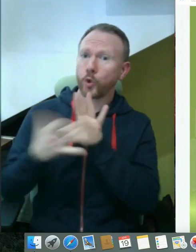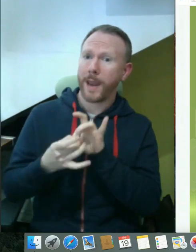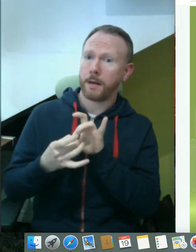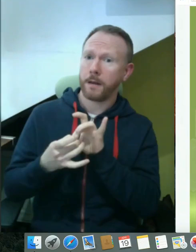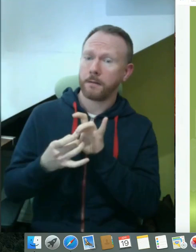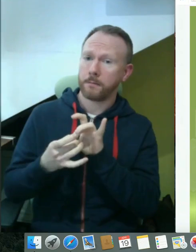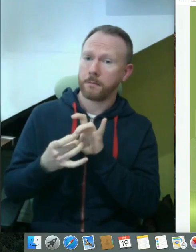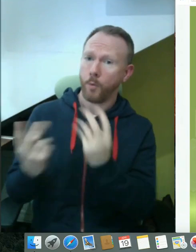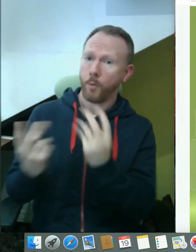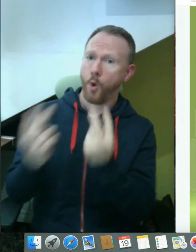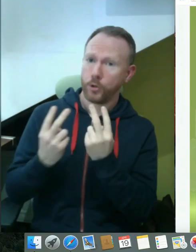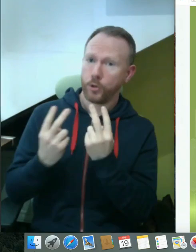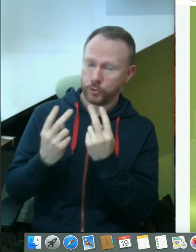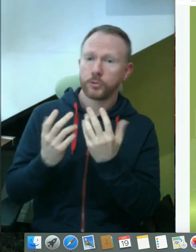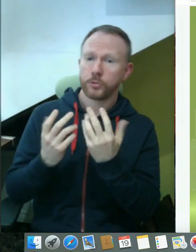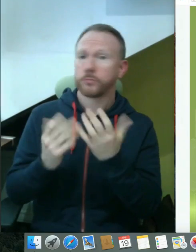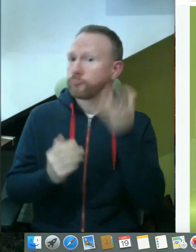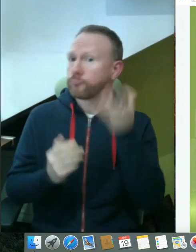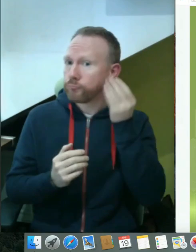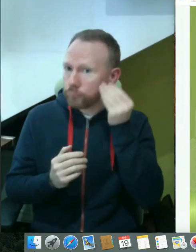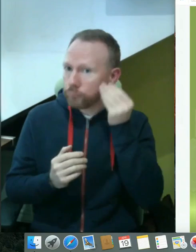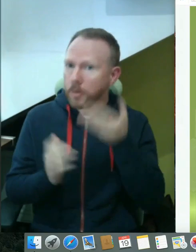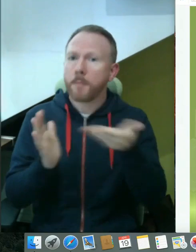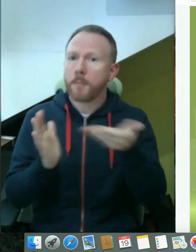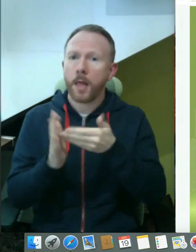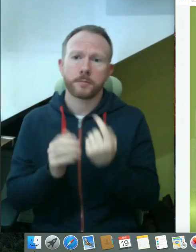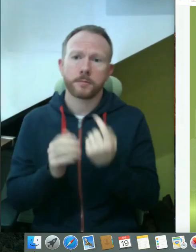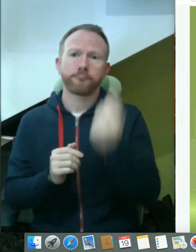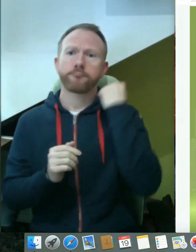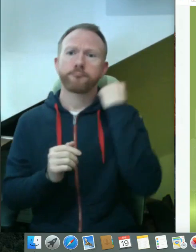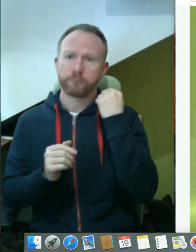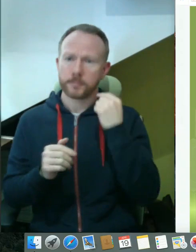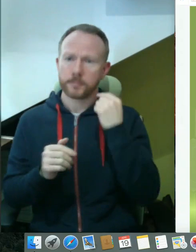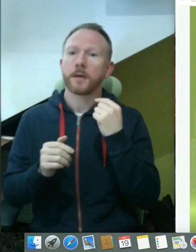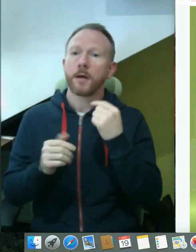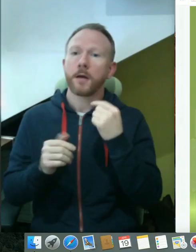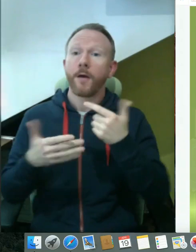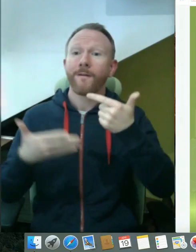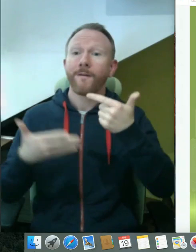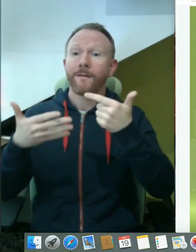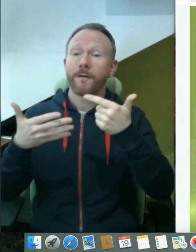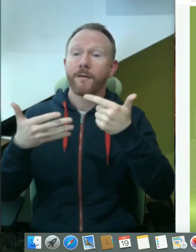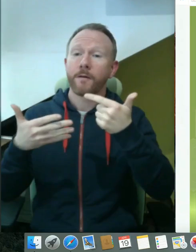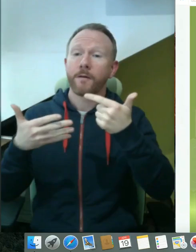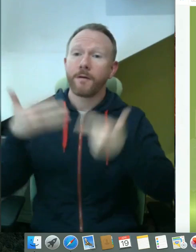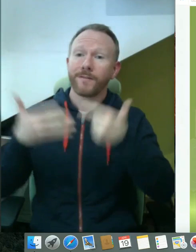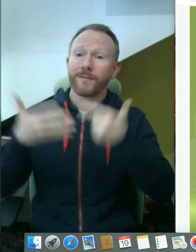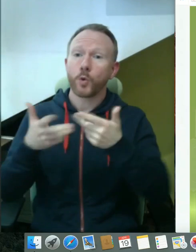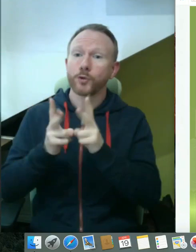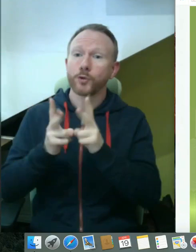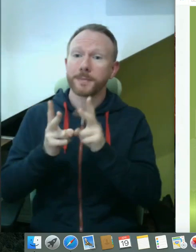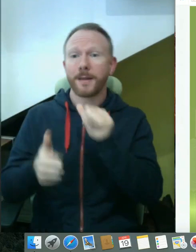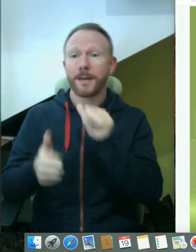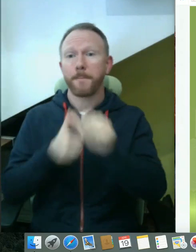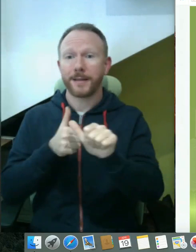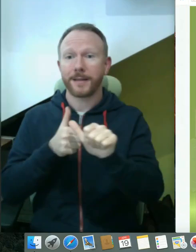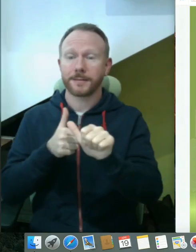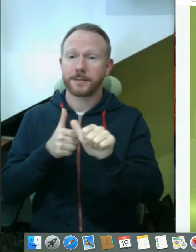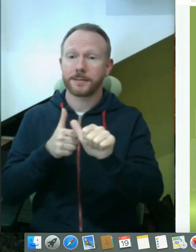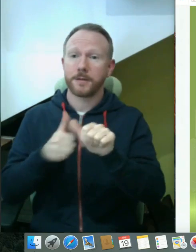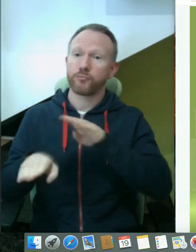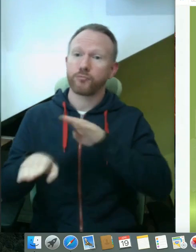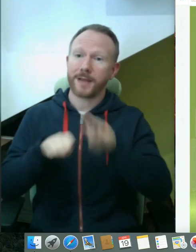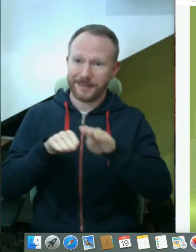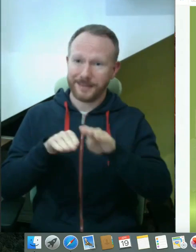video interpreting best practice with Helen Ryan. We received a lot of feedback, mainly to do